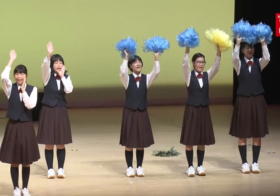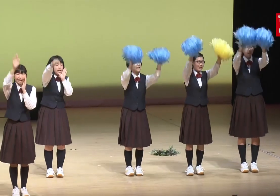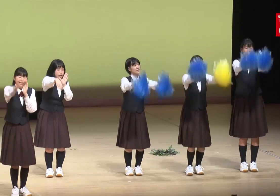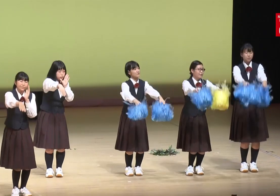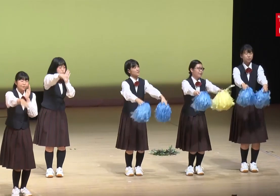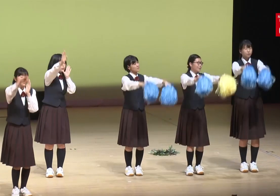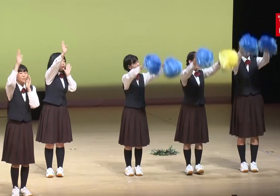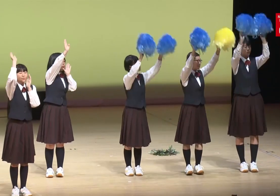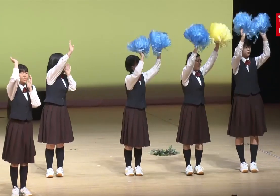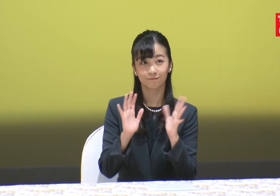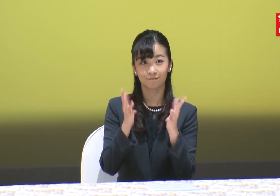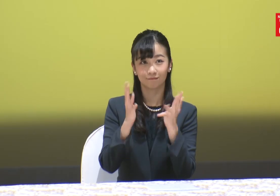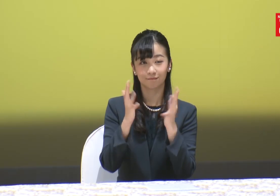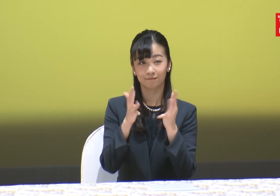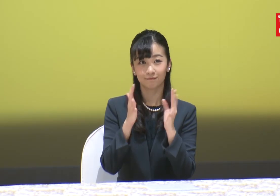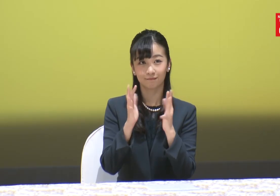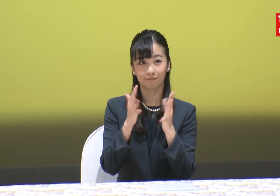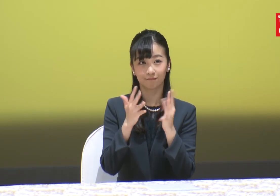and their mother Kiko all study sign language.